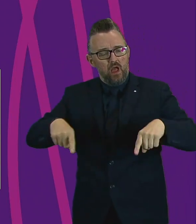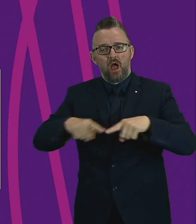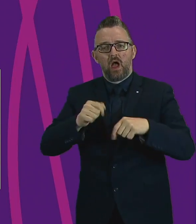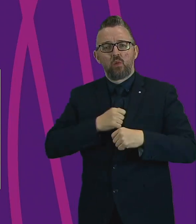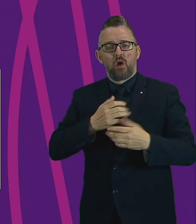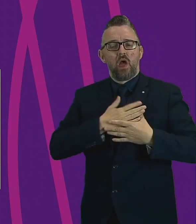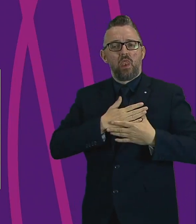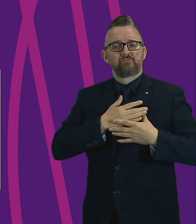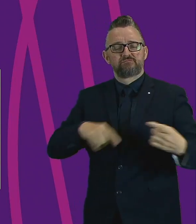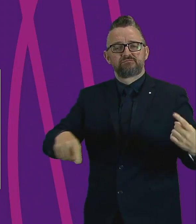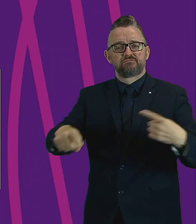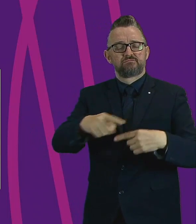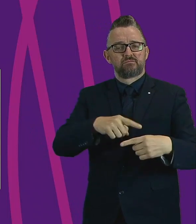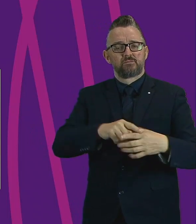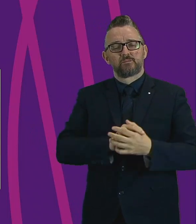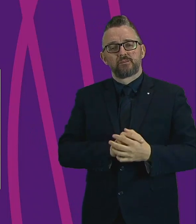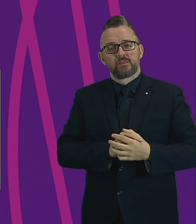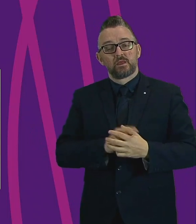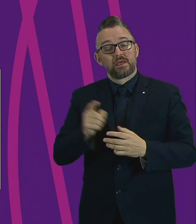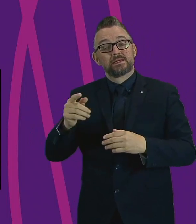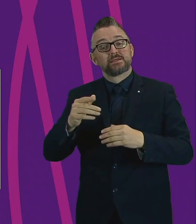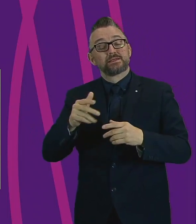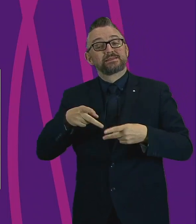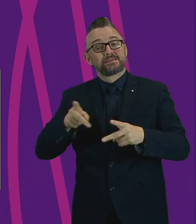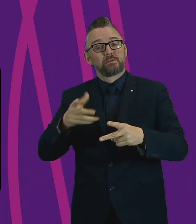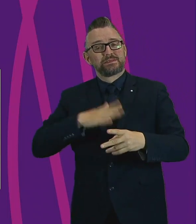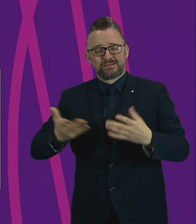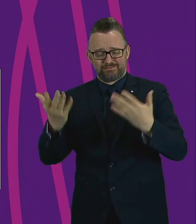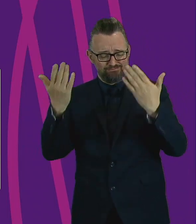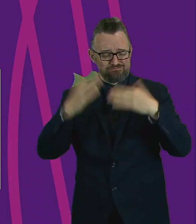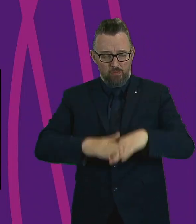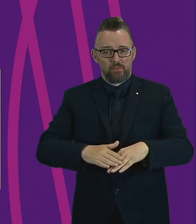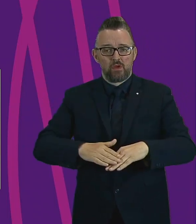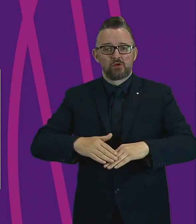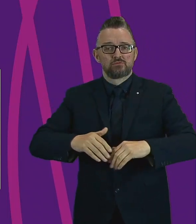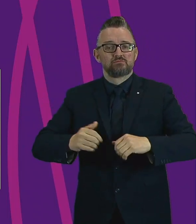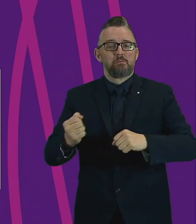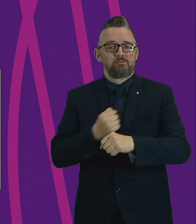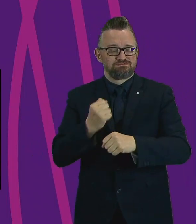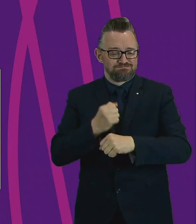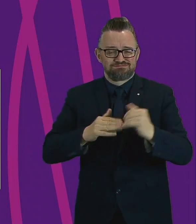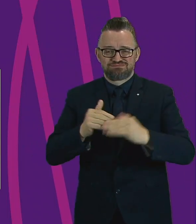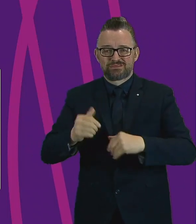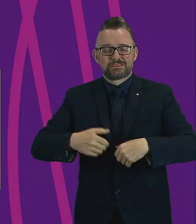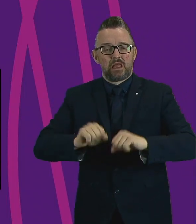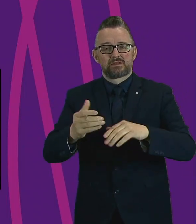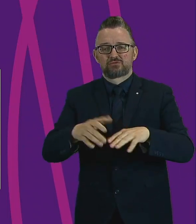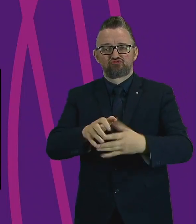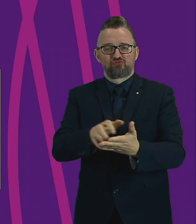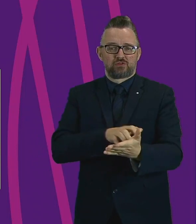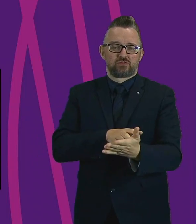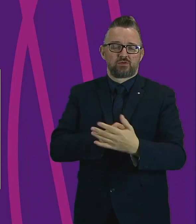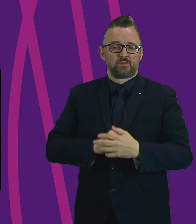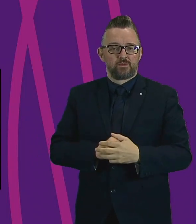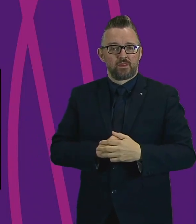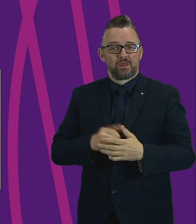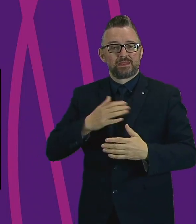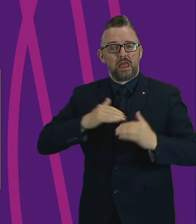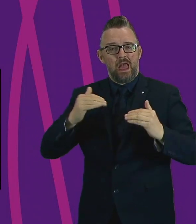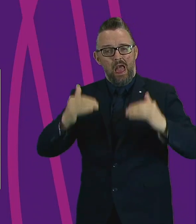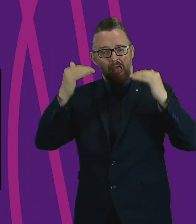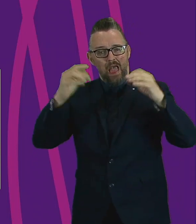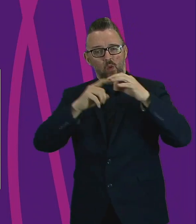The system needs knocked down and built up from the ground, with a system based on human rights, equality of access, high quality